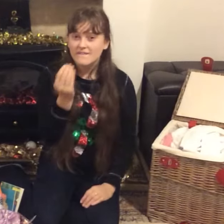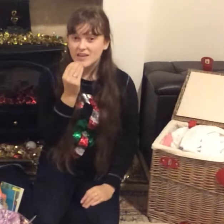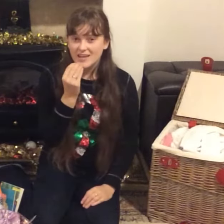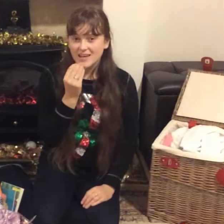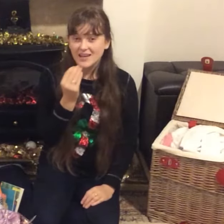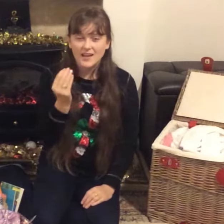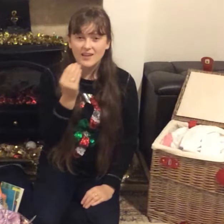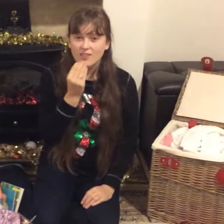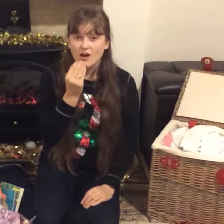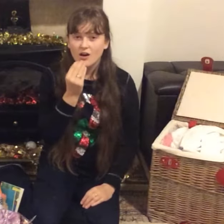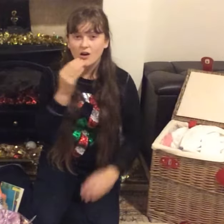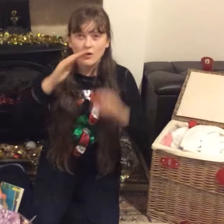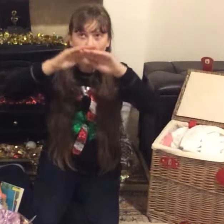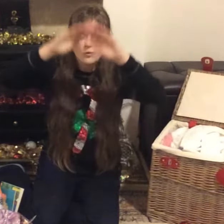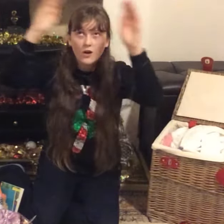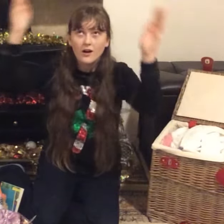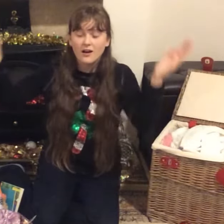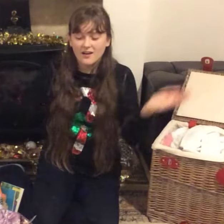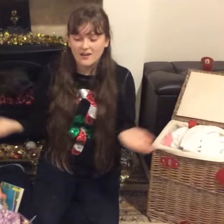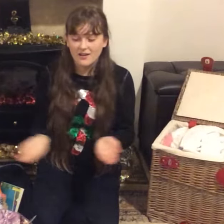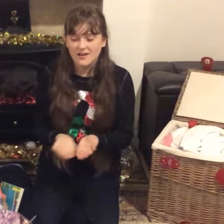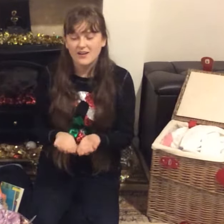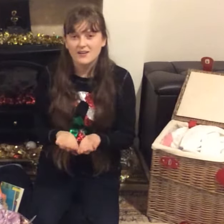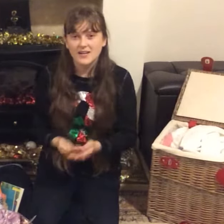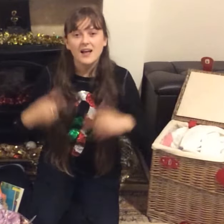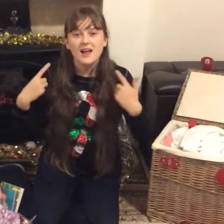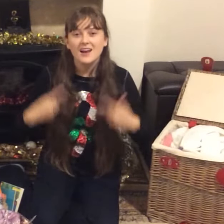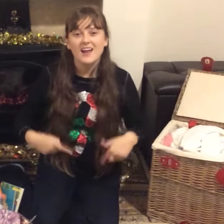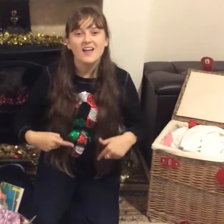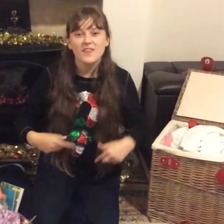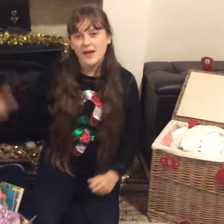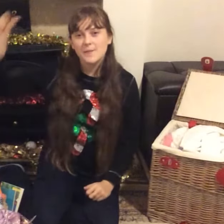We'll be We'll